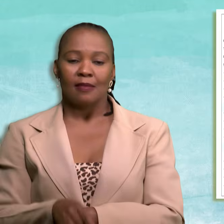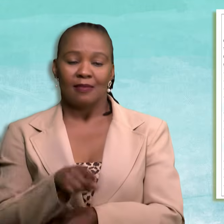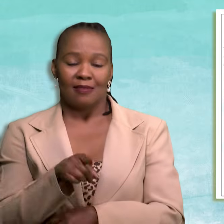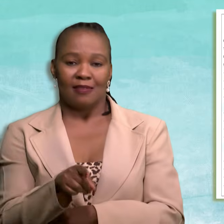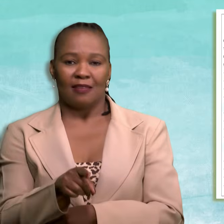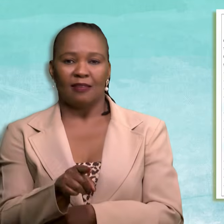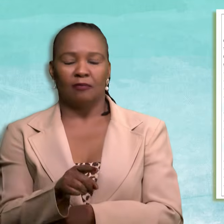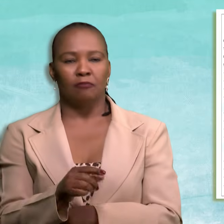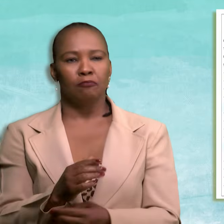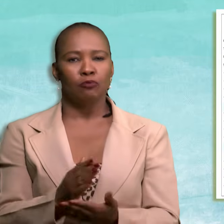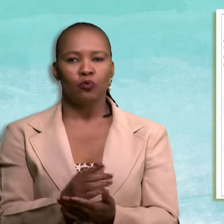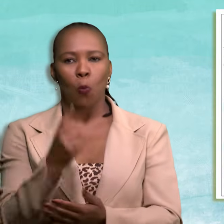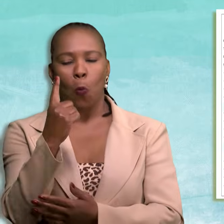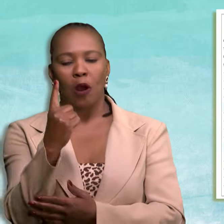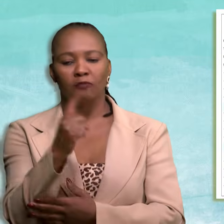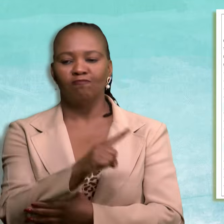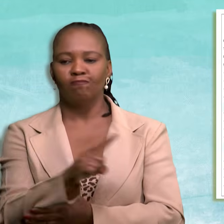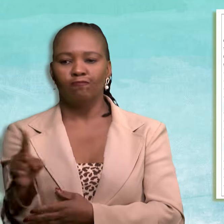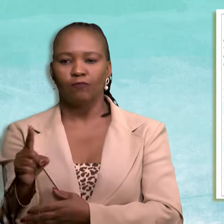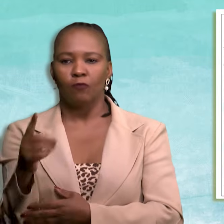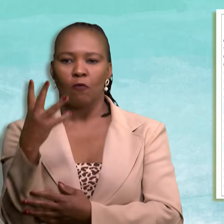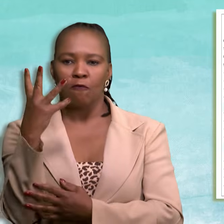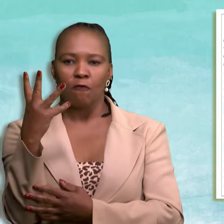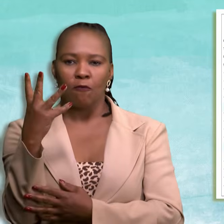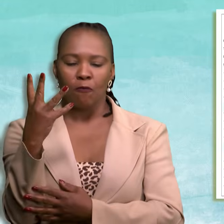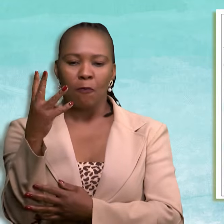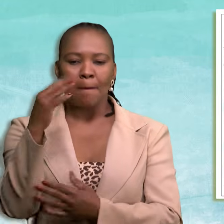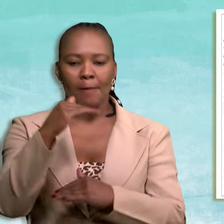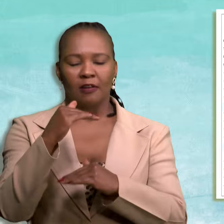usually between 1 to 4 paragraphs in length.